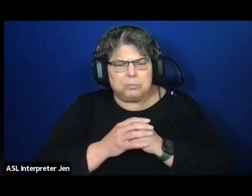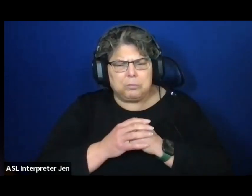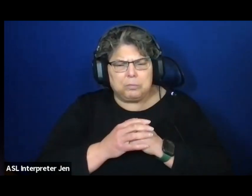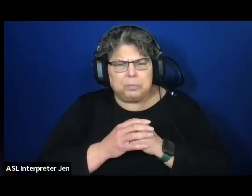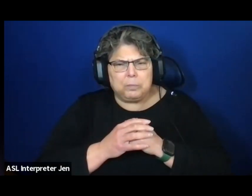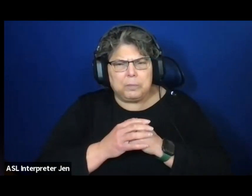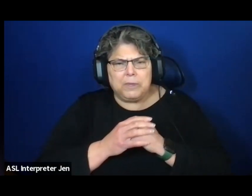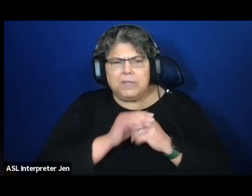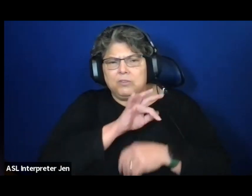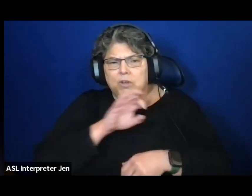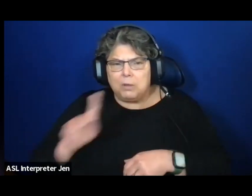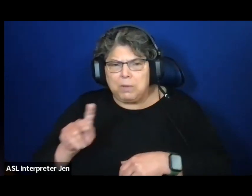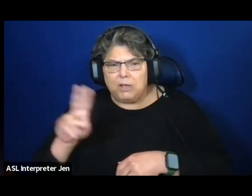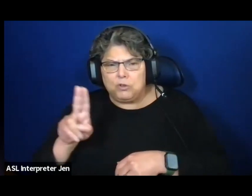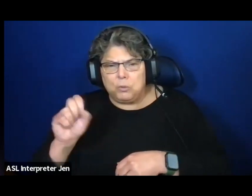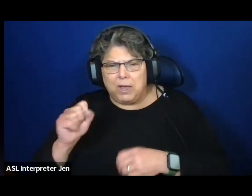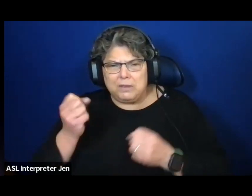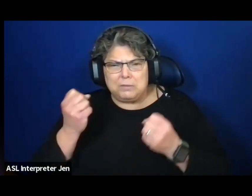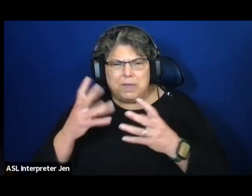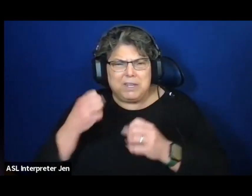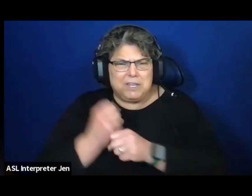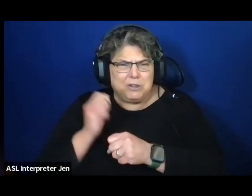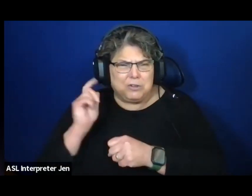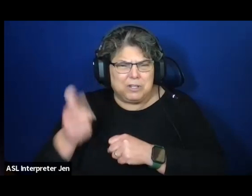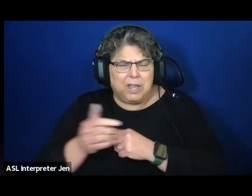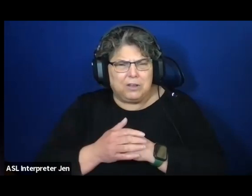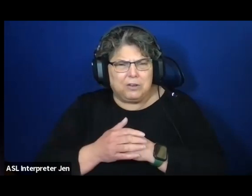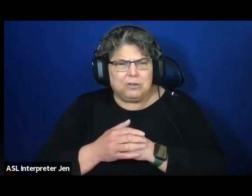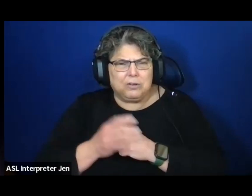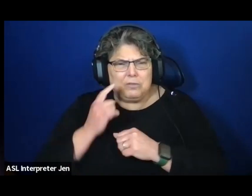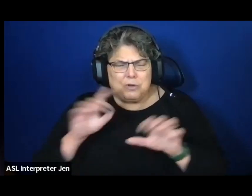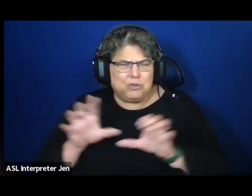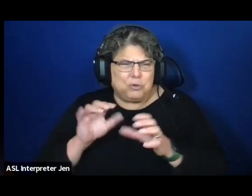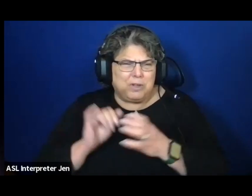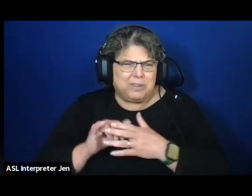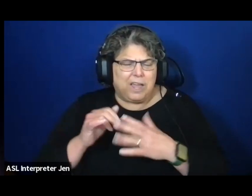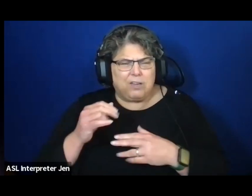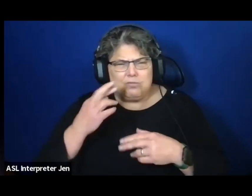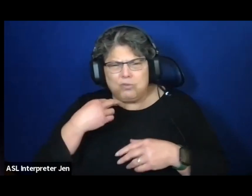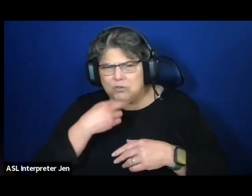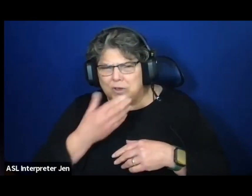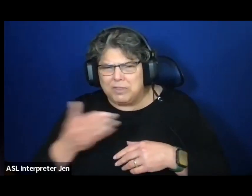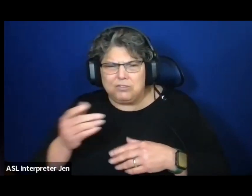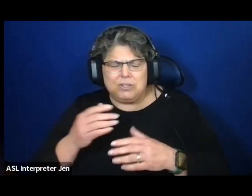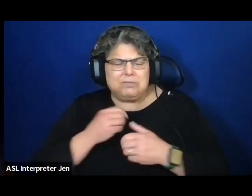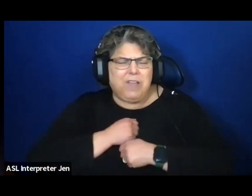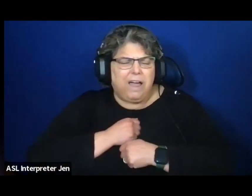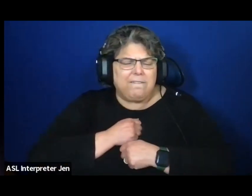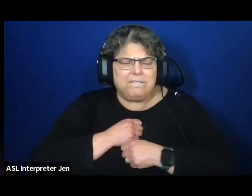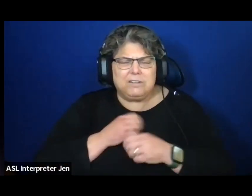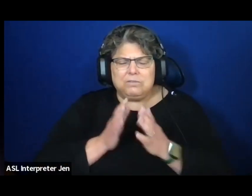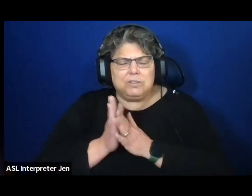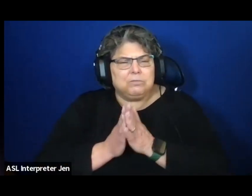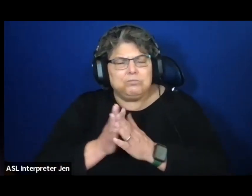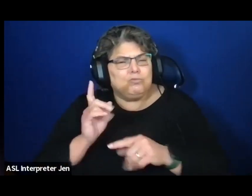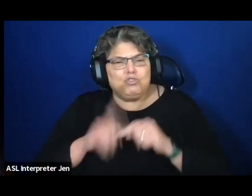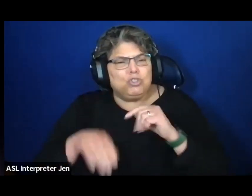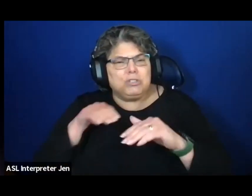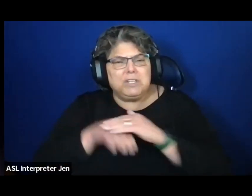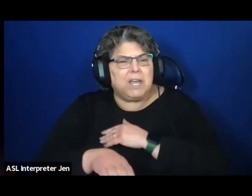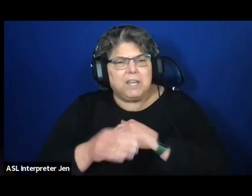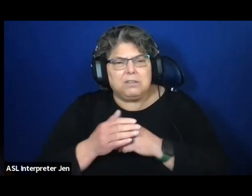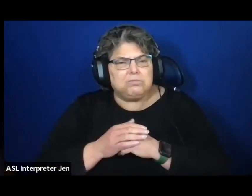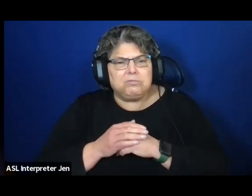She came back to the US later on, years later, to do this hospitality stuff that she really enjoyed, she had a passion for. She couldn't get in the industry. They shut her